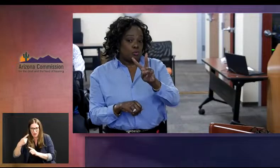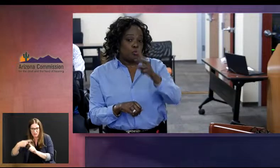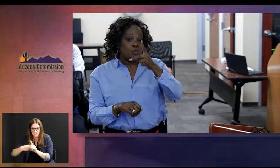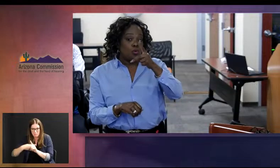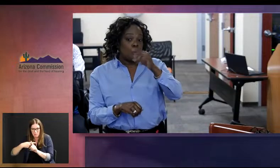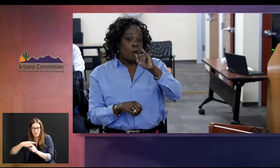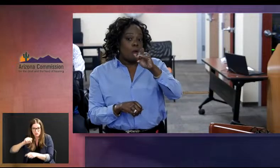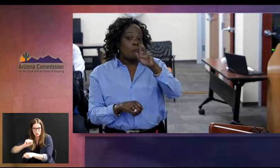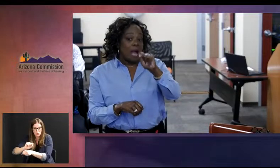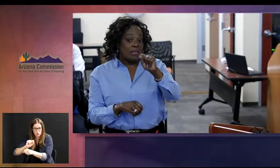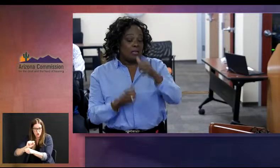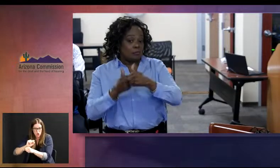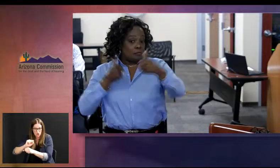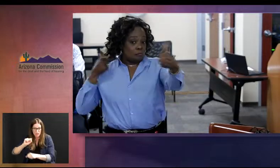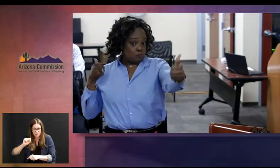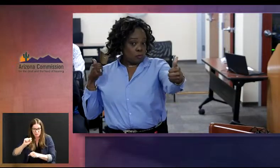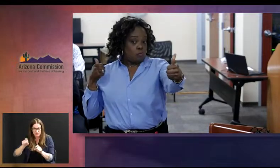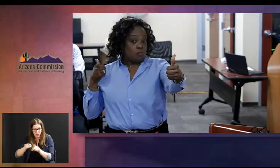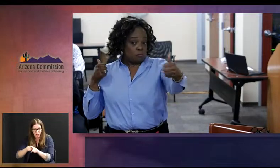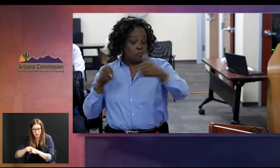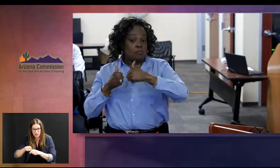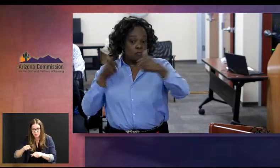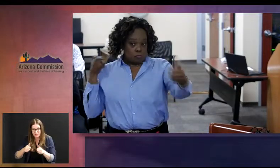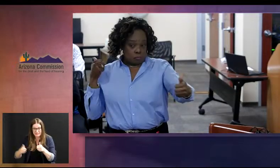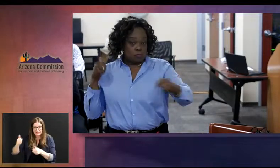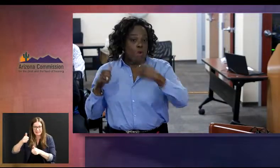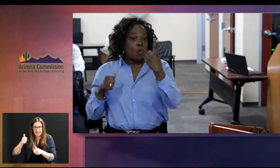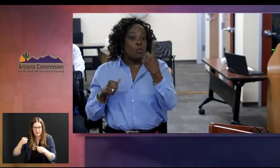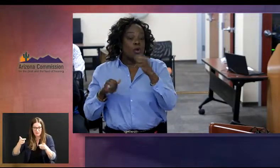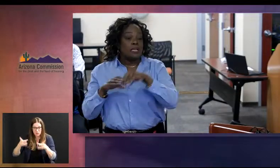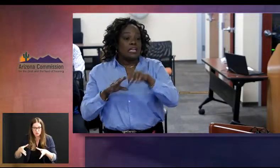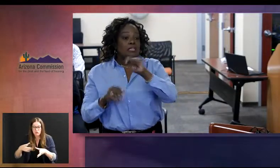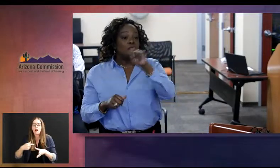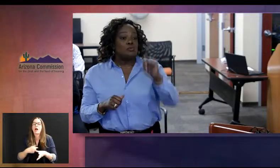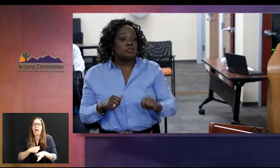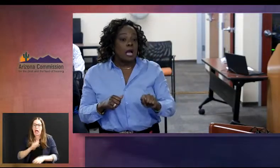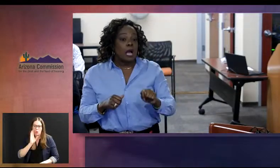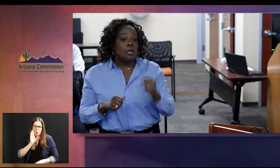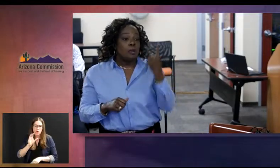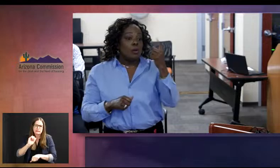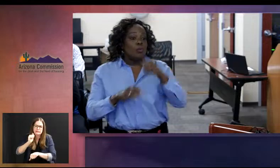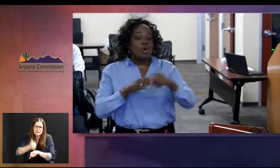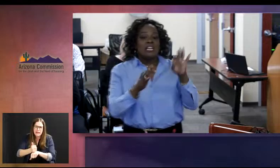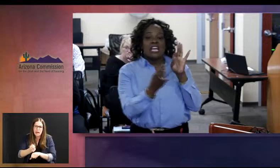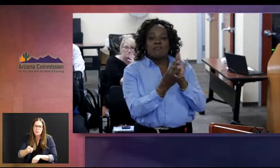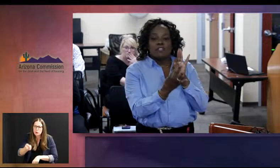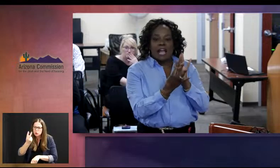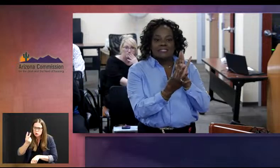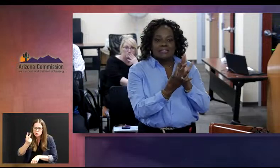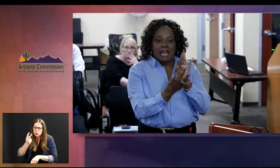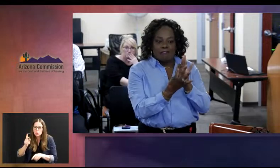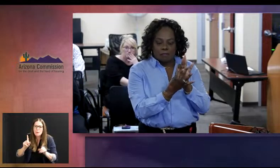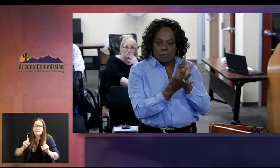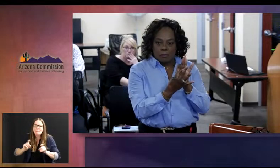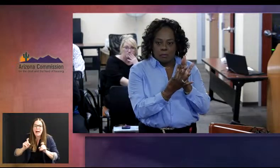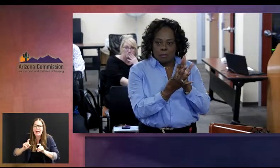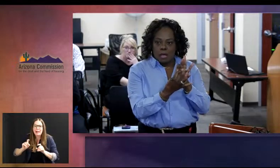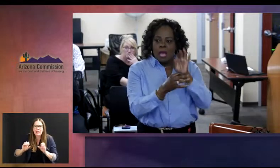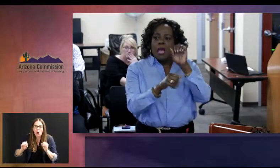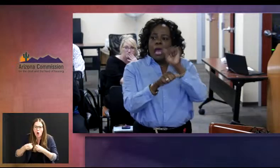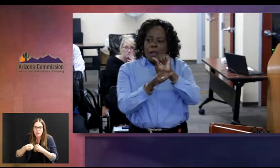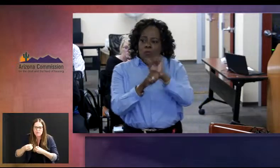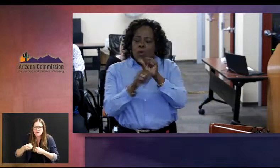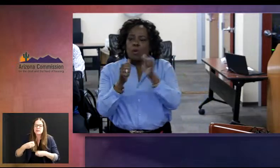set up 2 pilot offices, one in Tucson and one